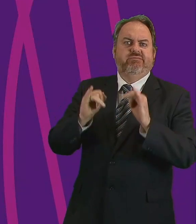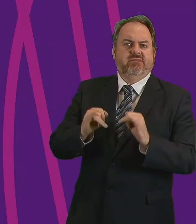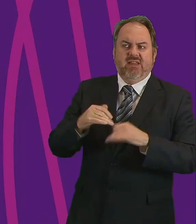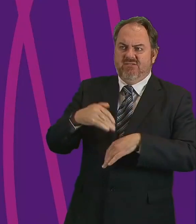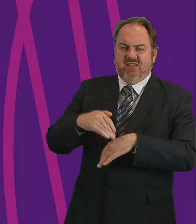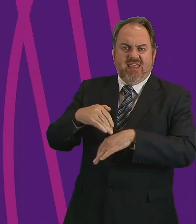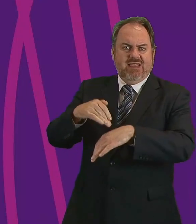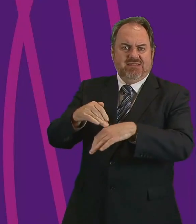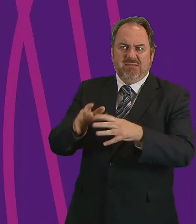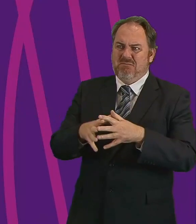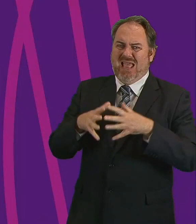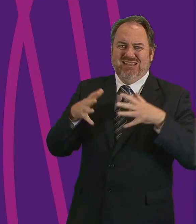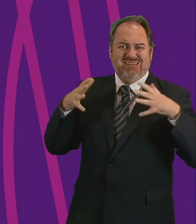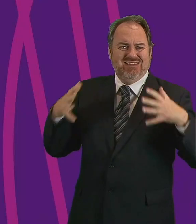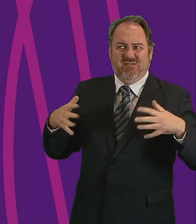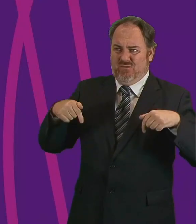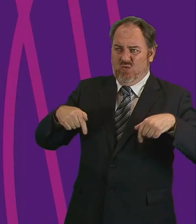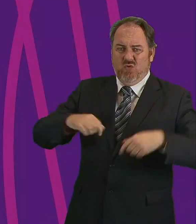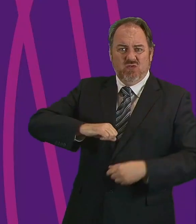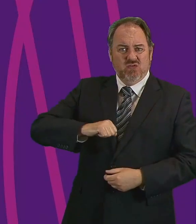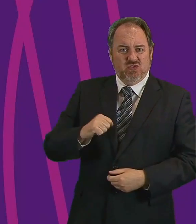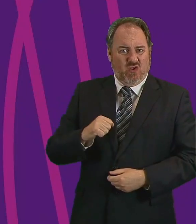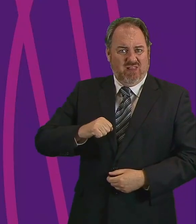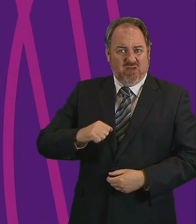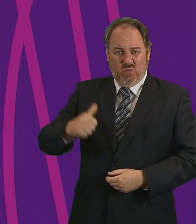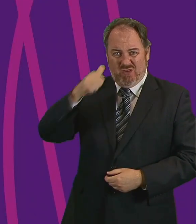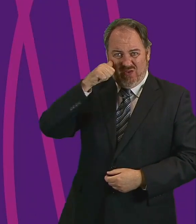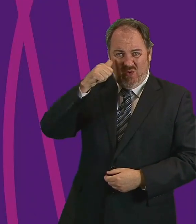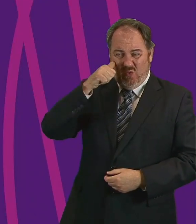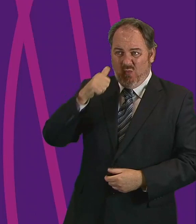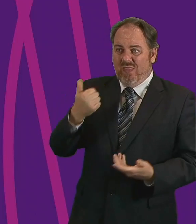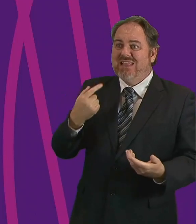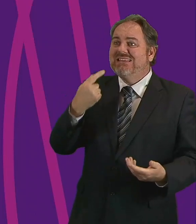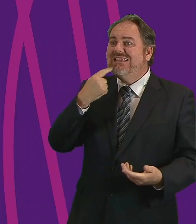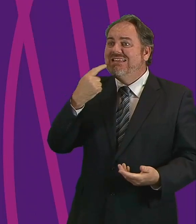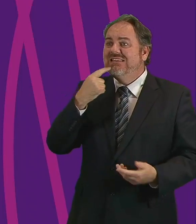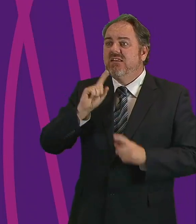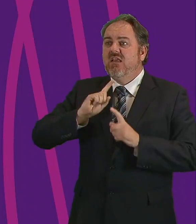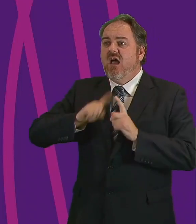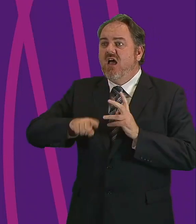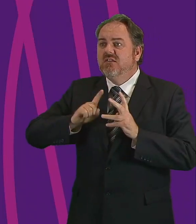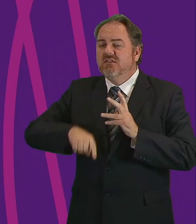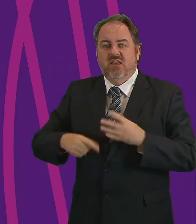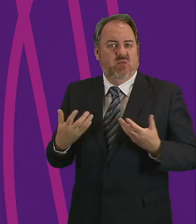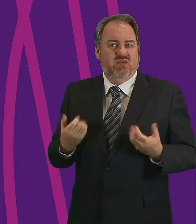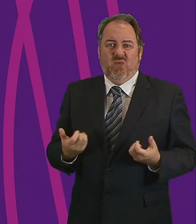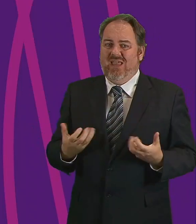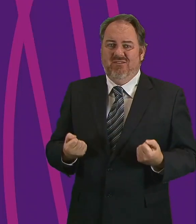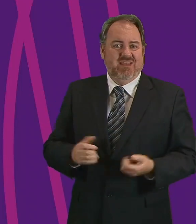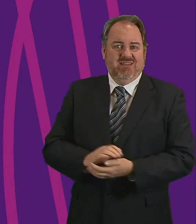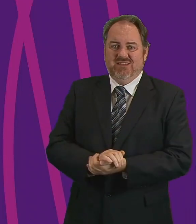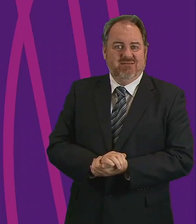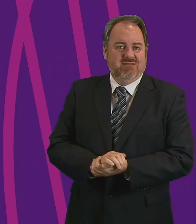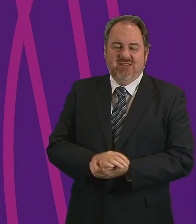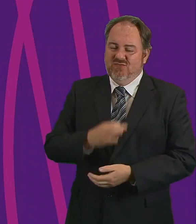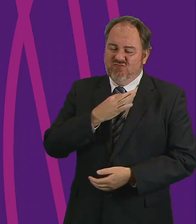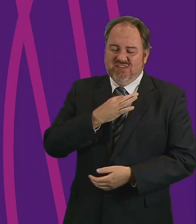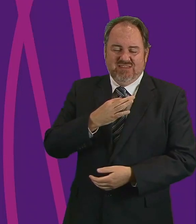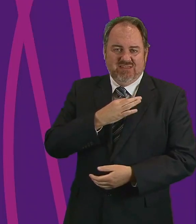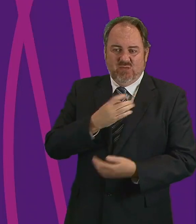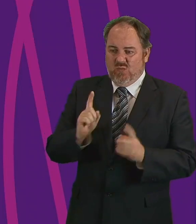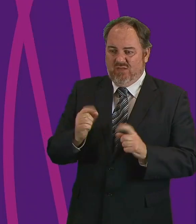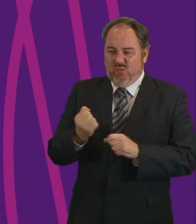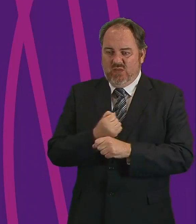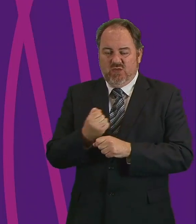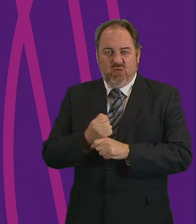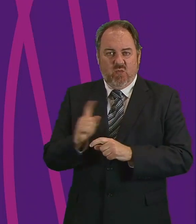way anyone looks at the challenge ahead of us, there is no easy route to take. This isn't a debate about independence versus